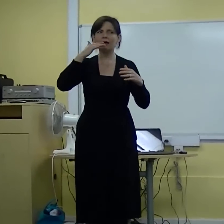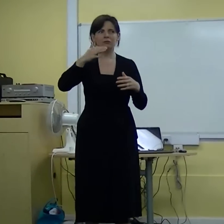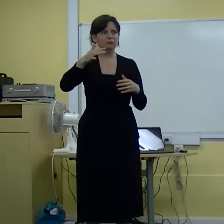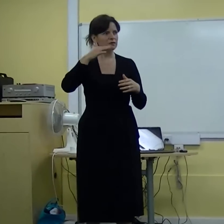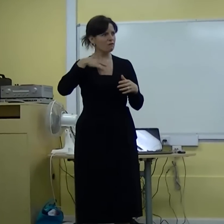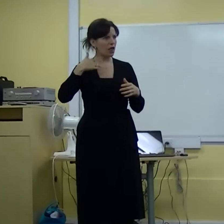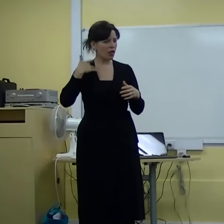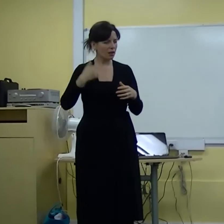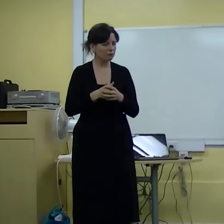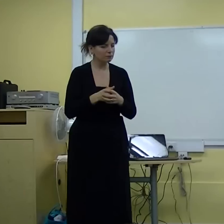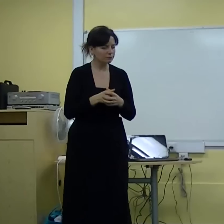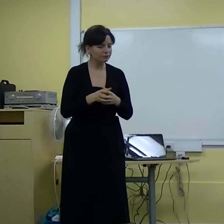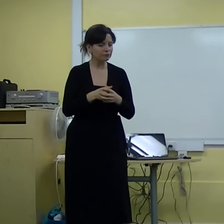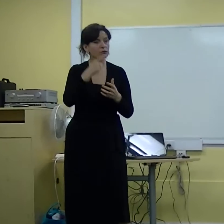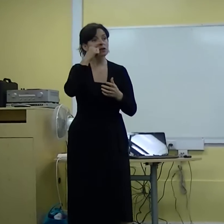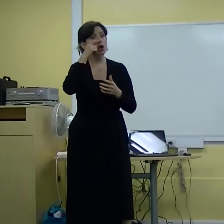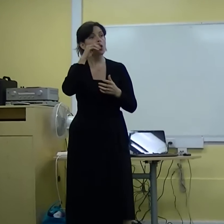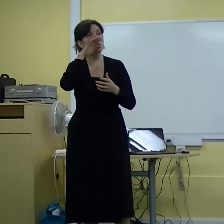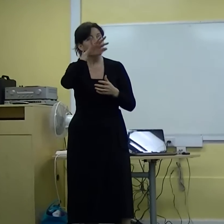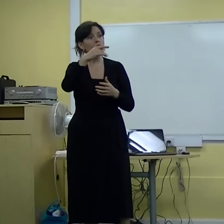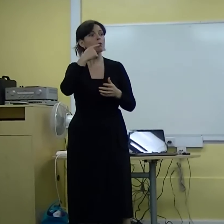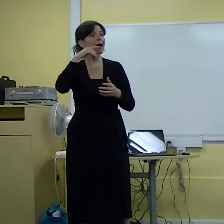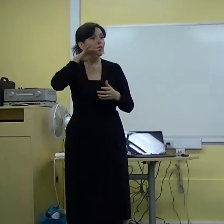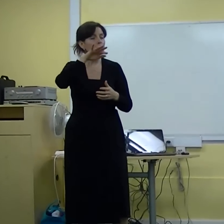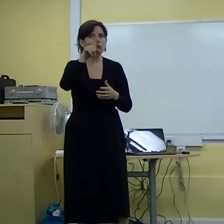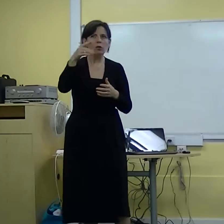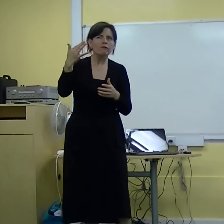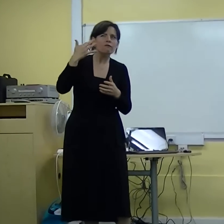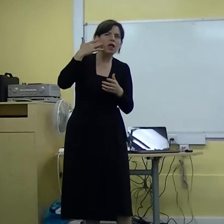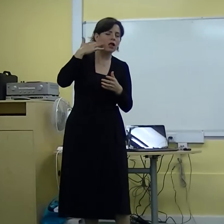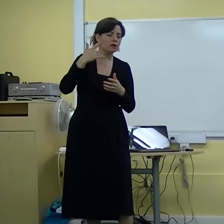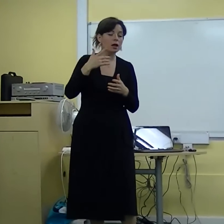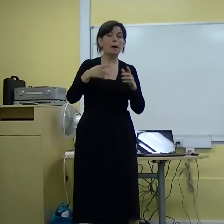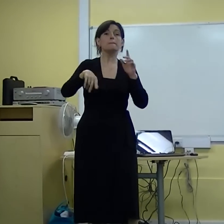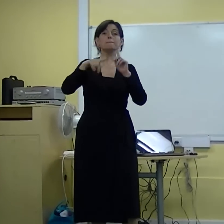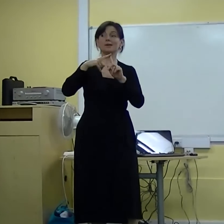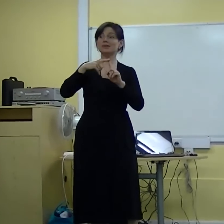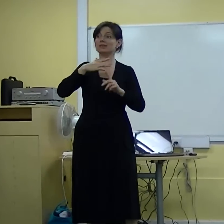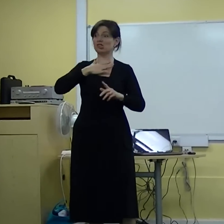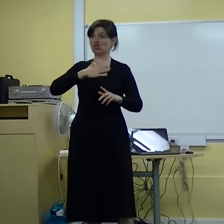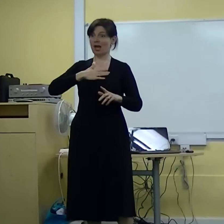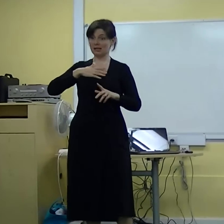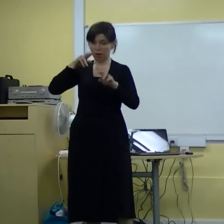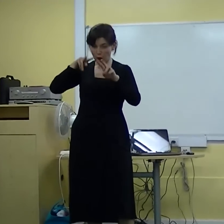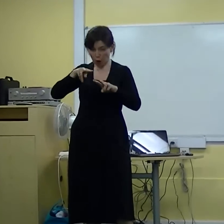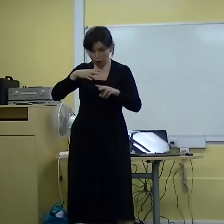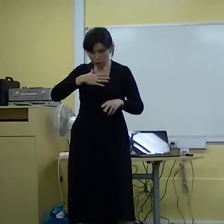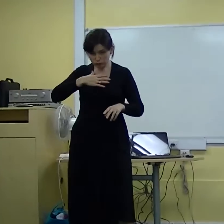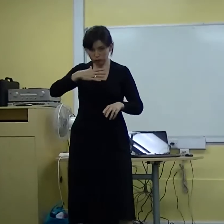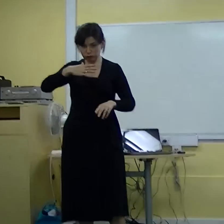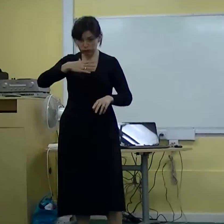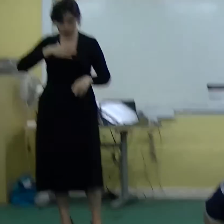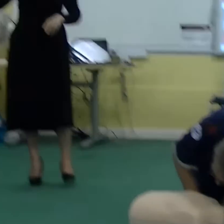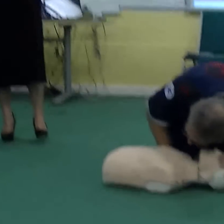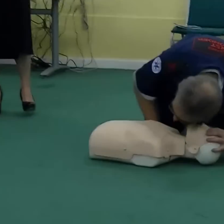mouth. And at the same time, you're looking at the chest to see if there's any movement. So you're putting your cheek